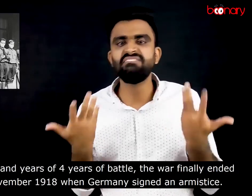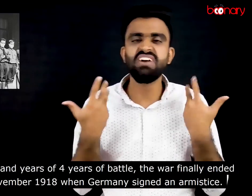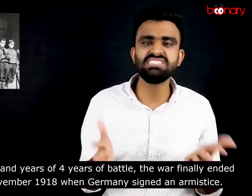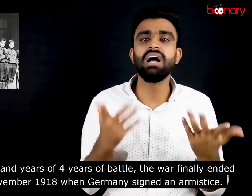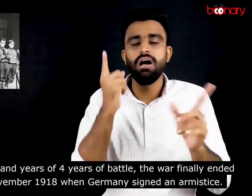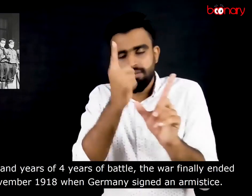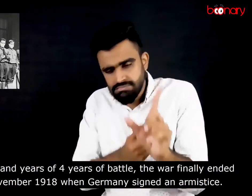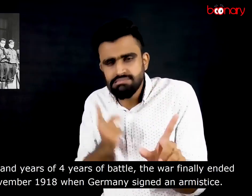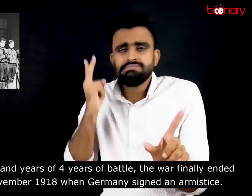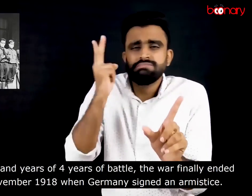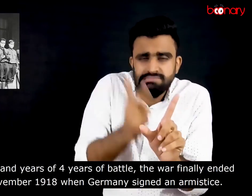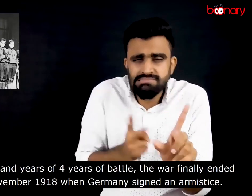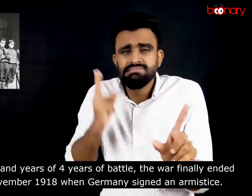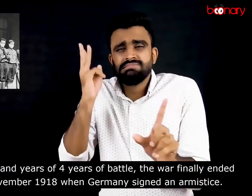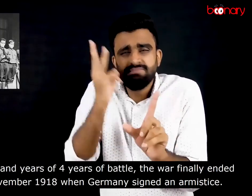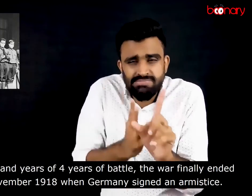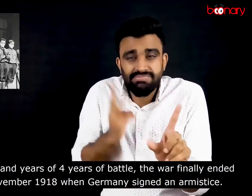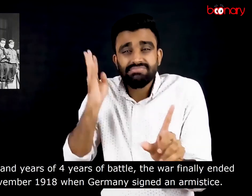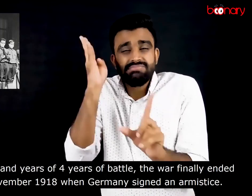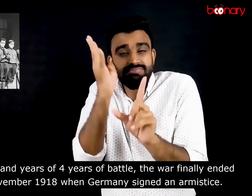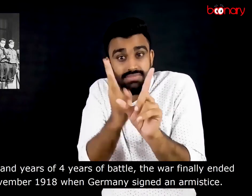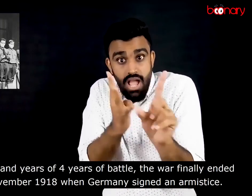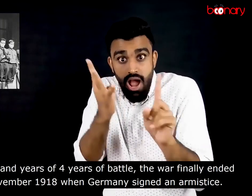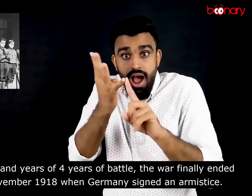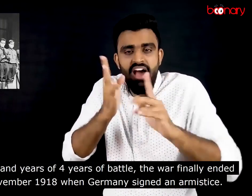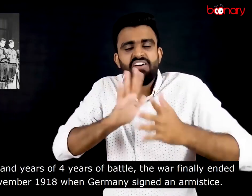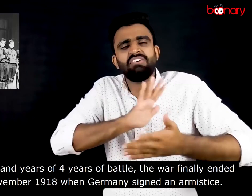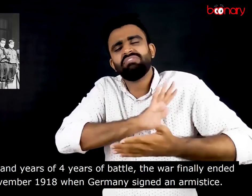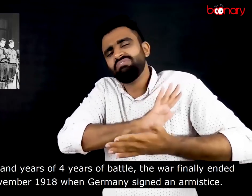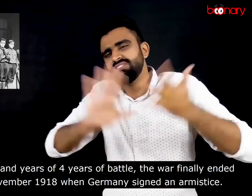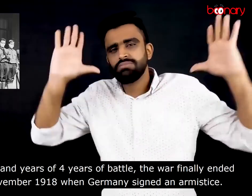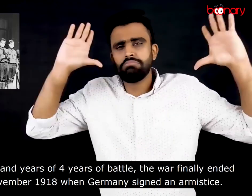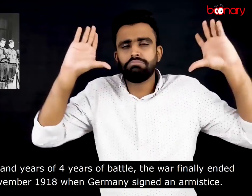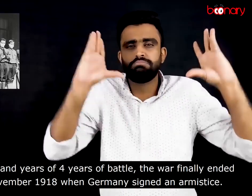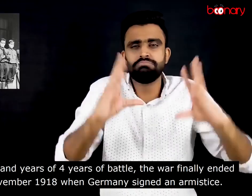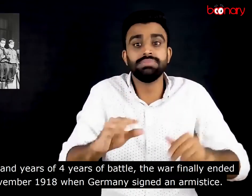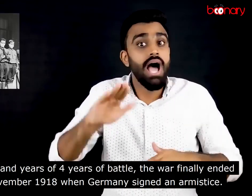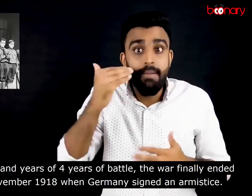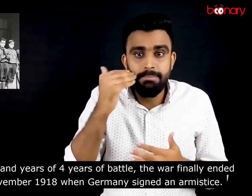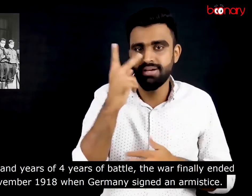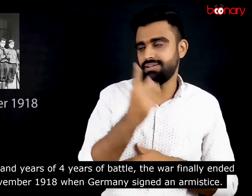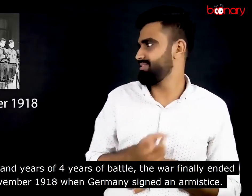After years and years of 4 years battle, the war finally ended